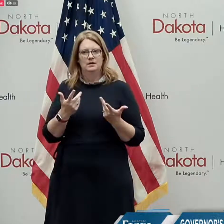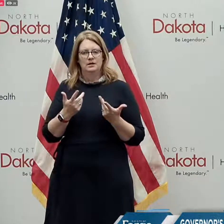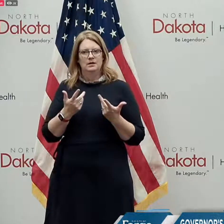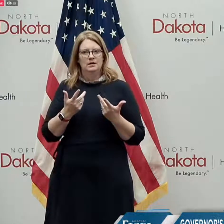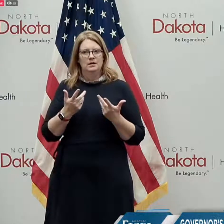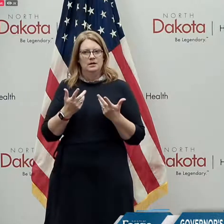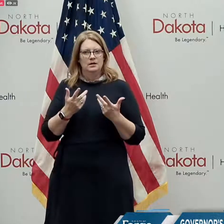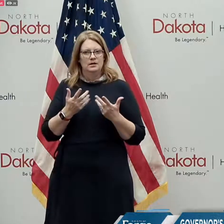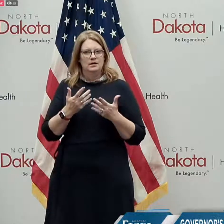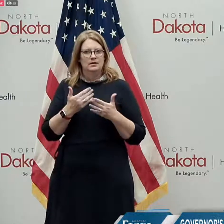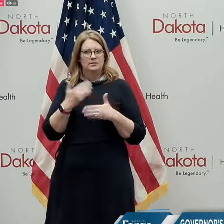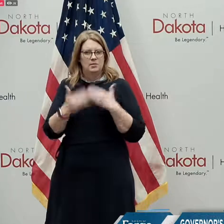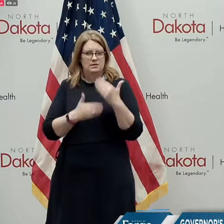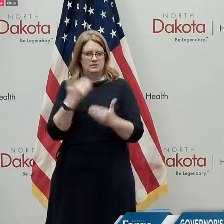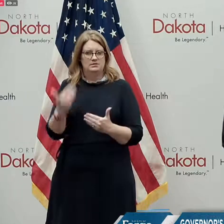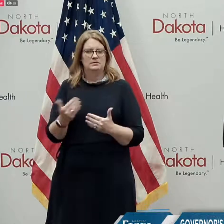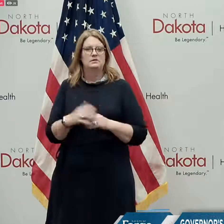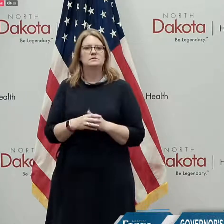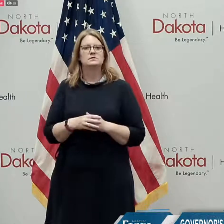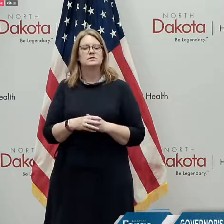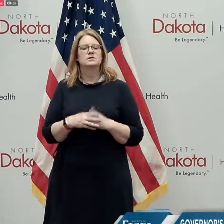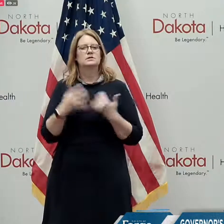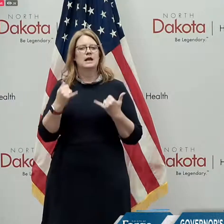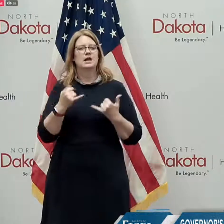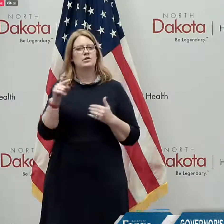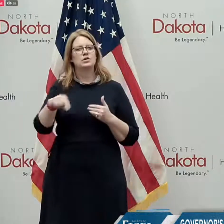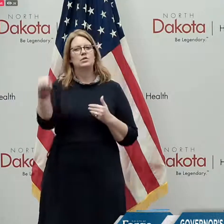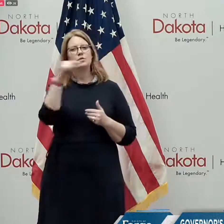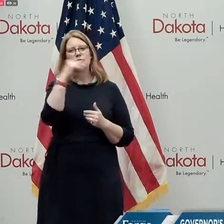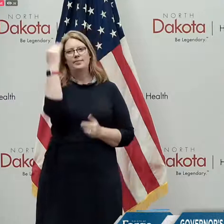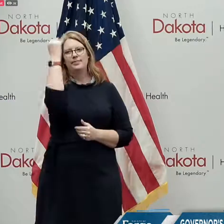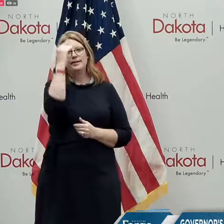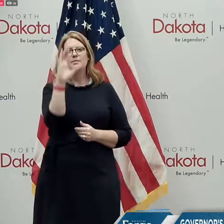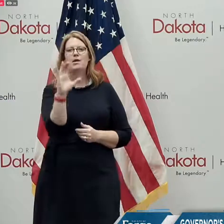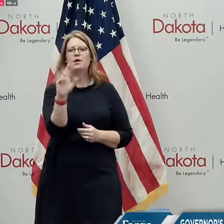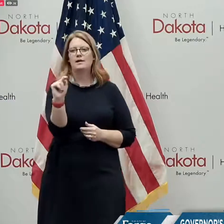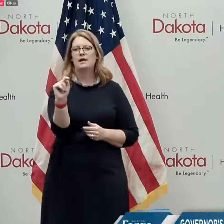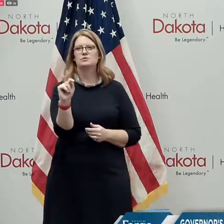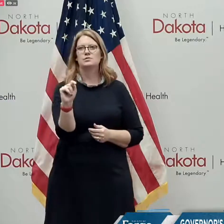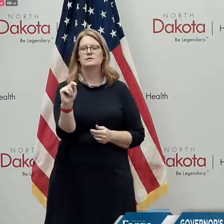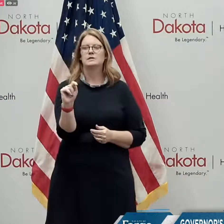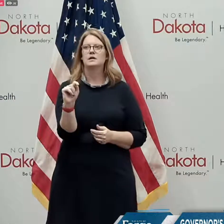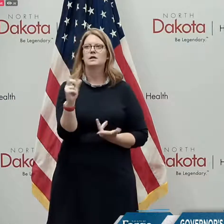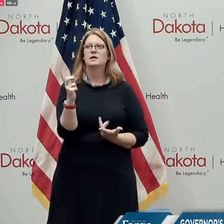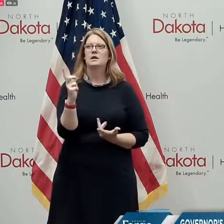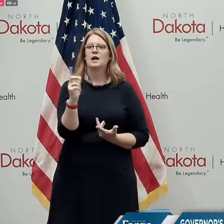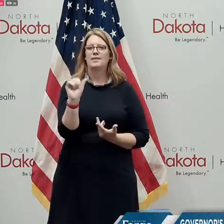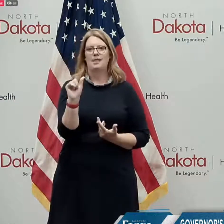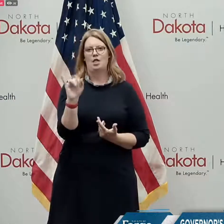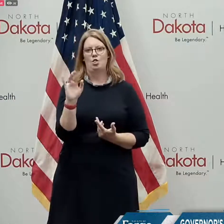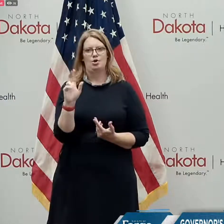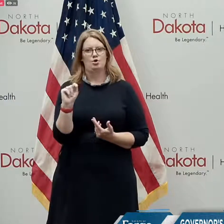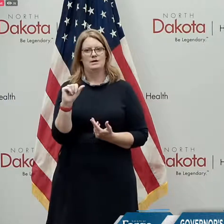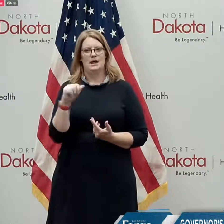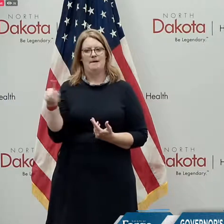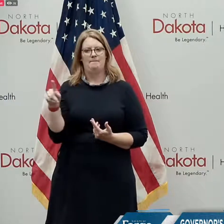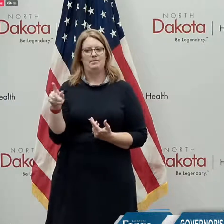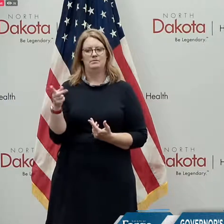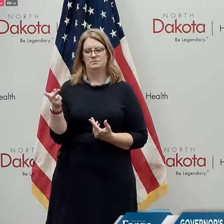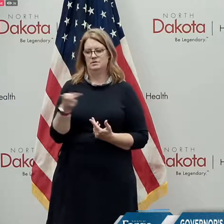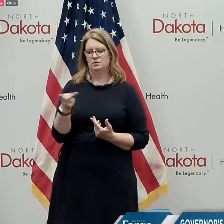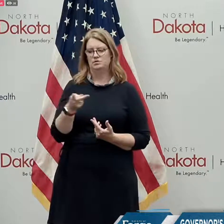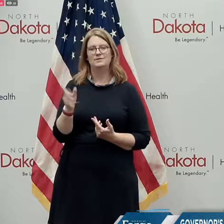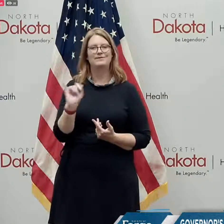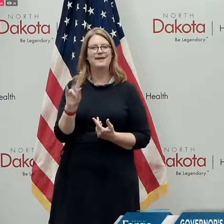tracing. So I want you to think about contact tracing and the Alert app as like a